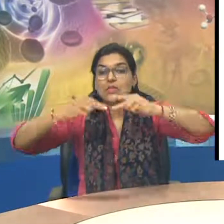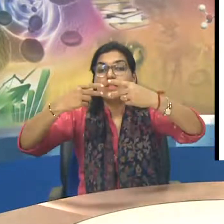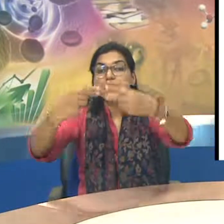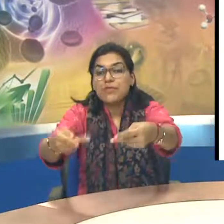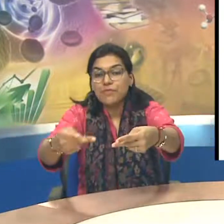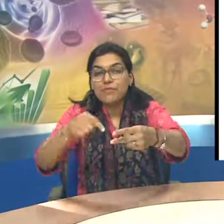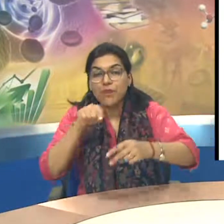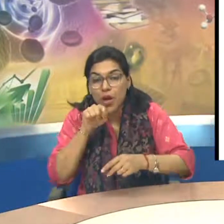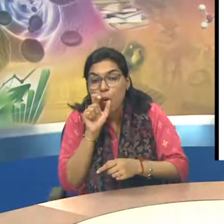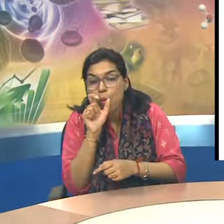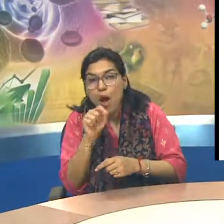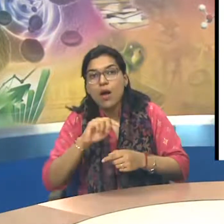parties.